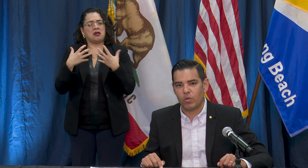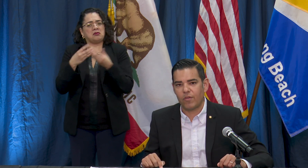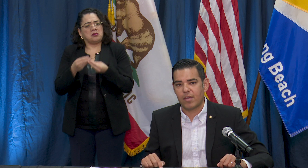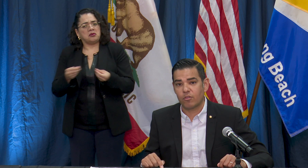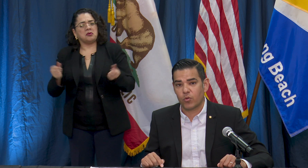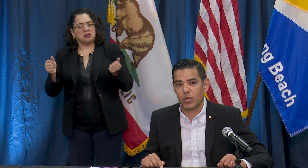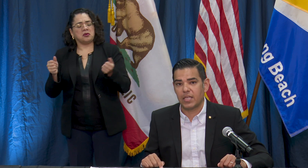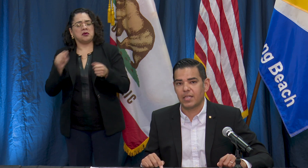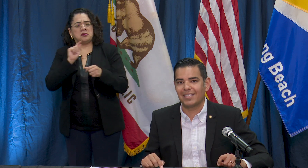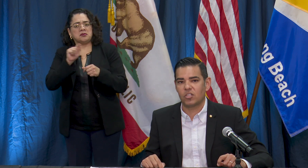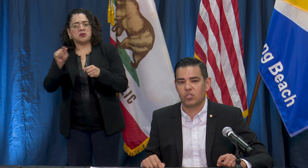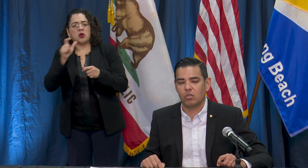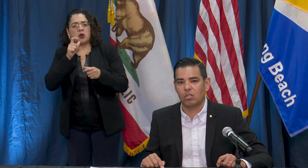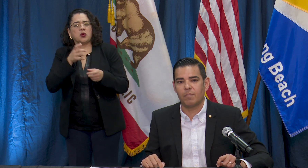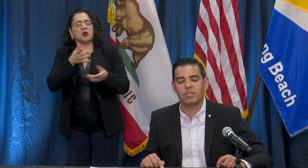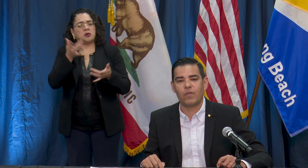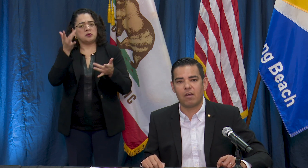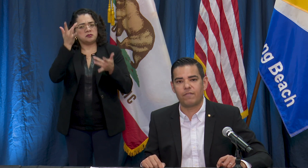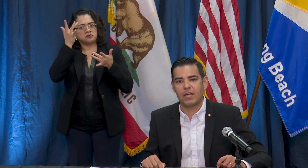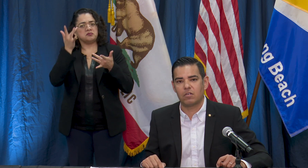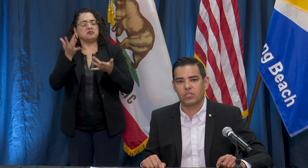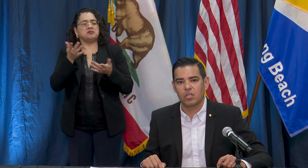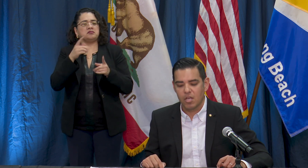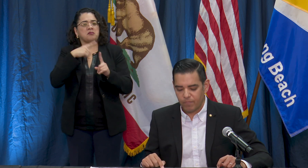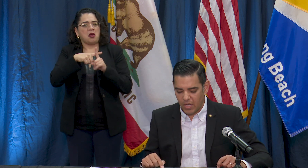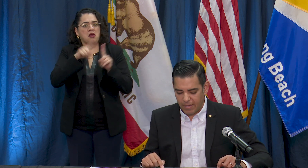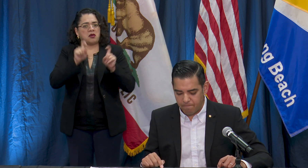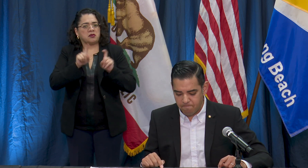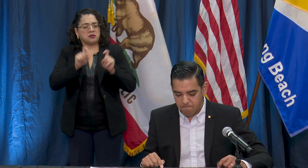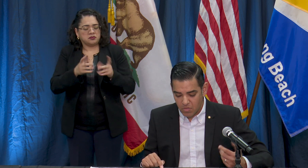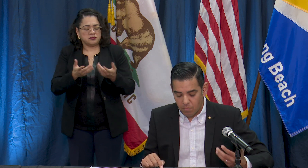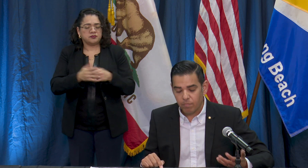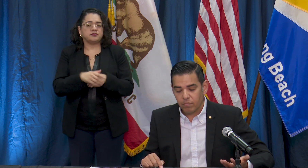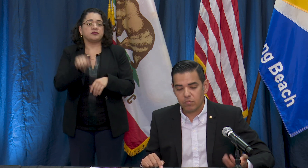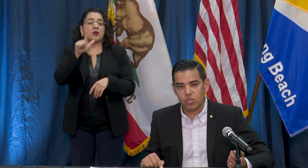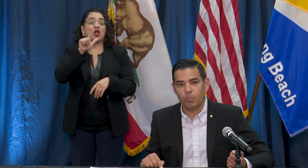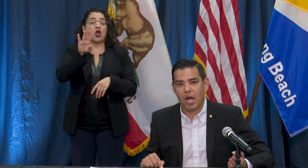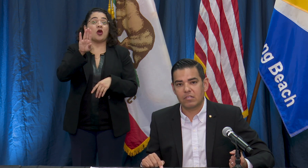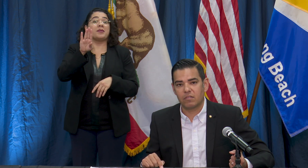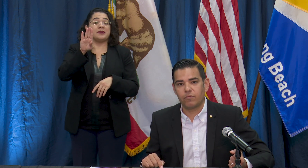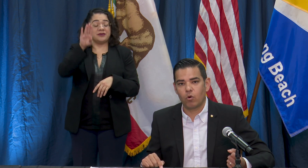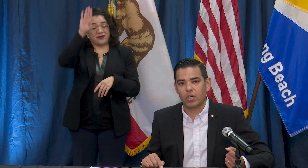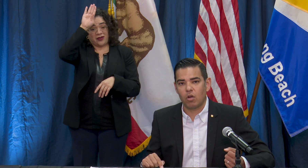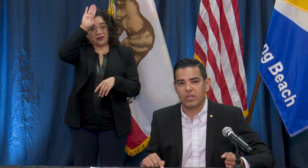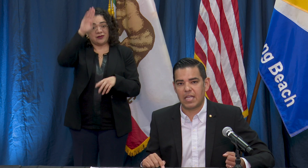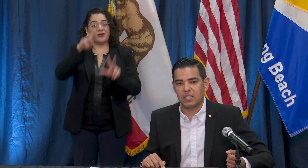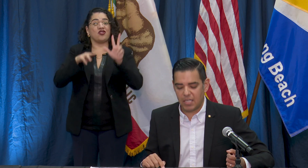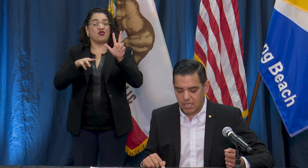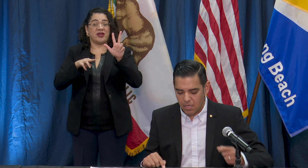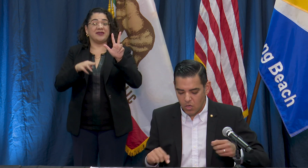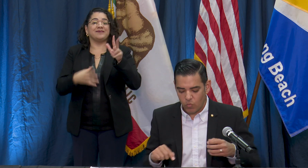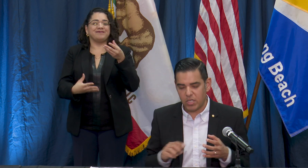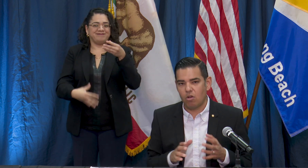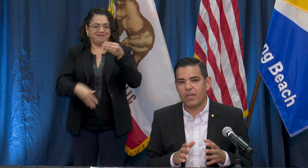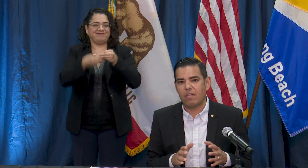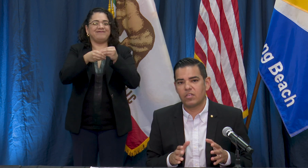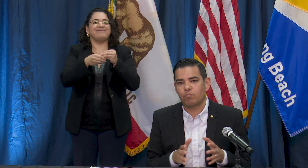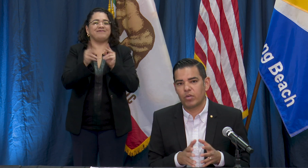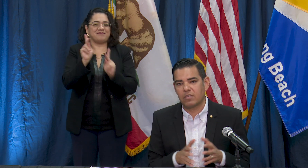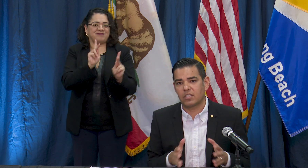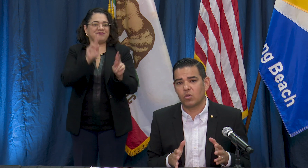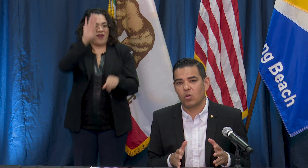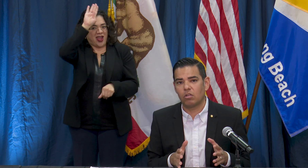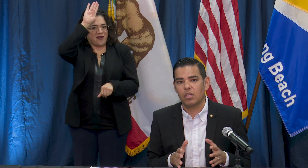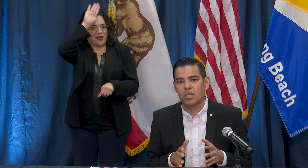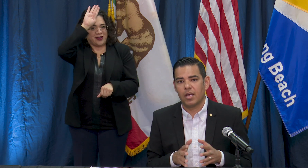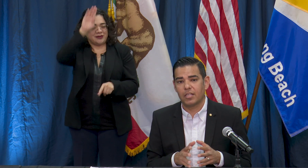also that we've had 3 additional Long Beach firefighters show positive for COVID-19. We know that this